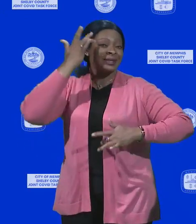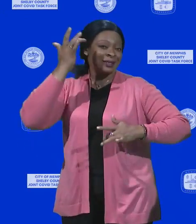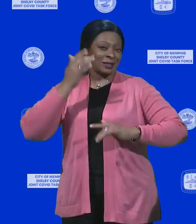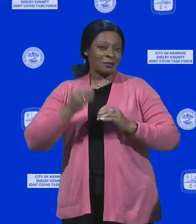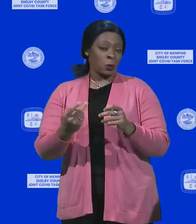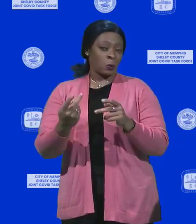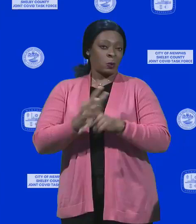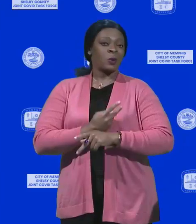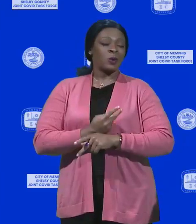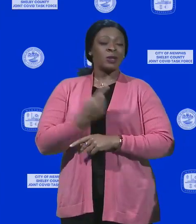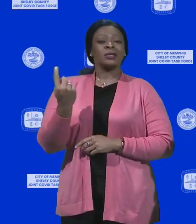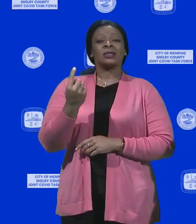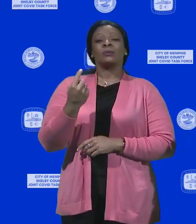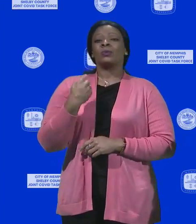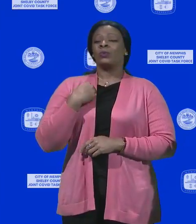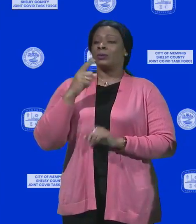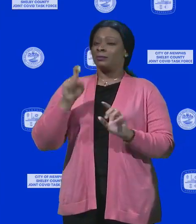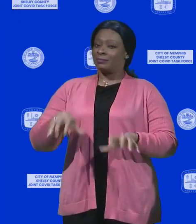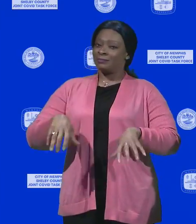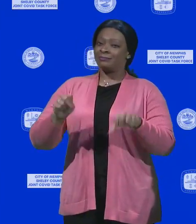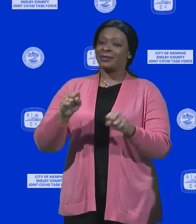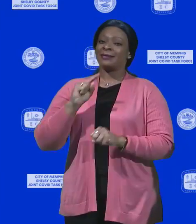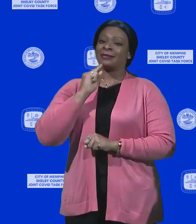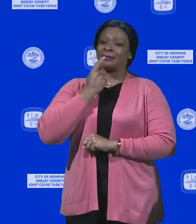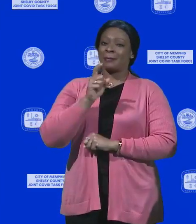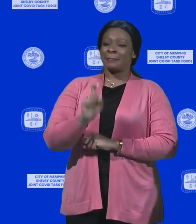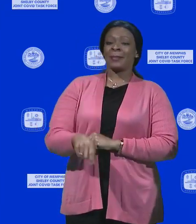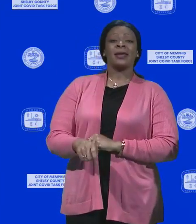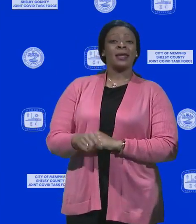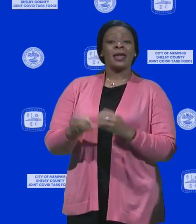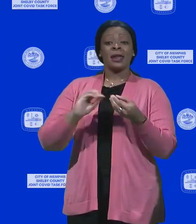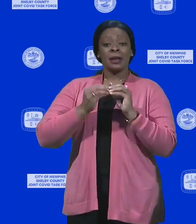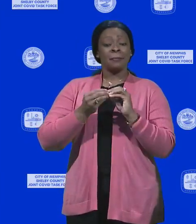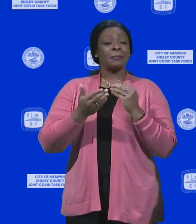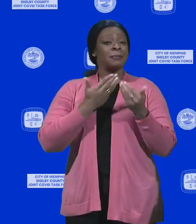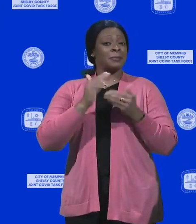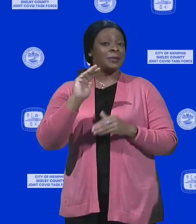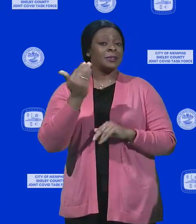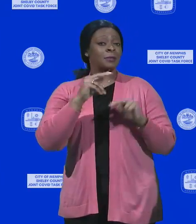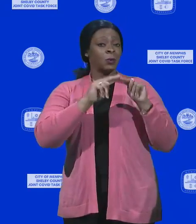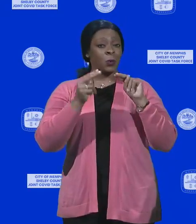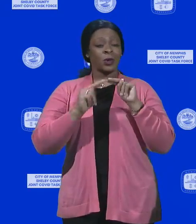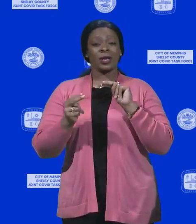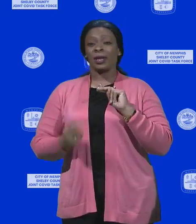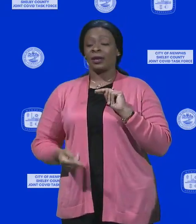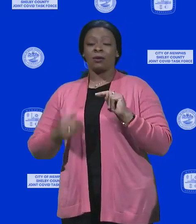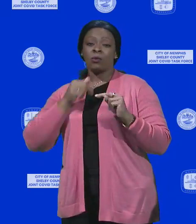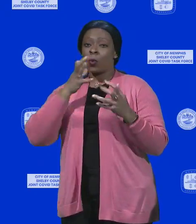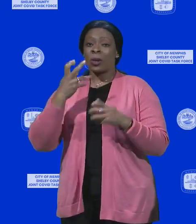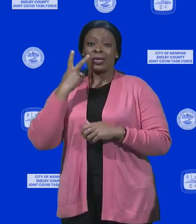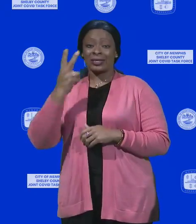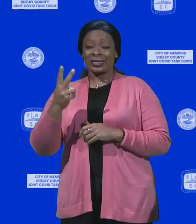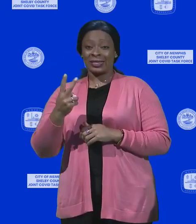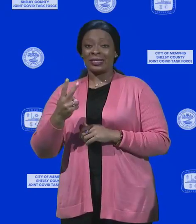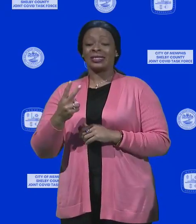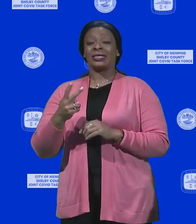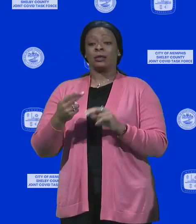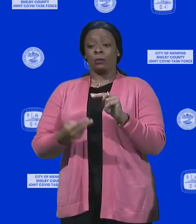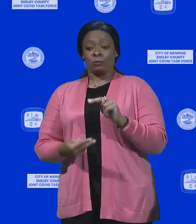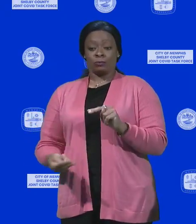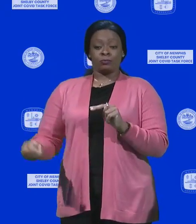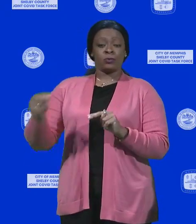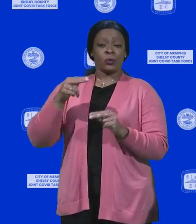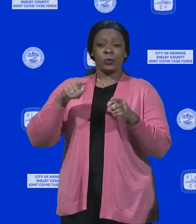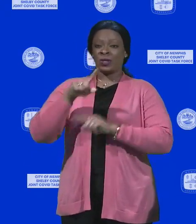it's something that we should take seriously. Even though our overall numbers are going down, we don't want to see a resurgence this